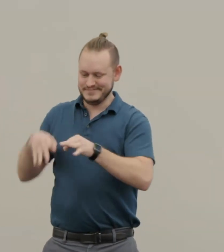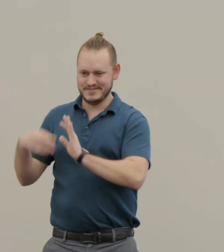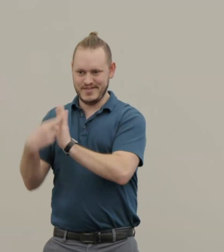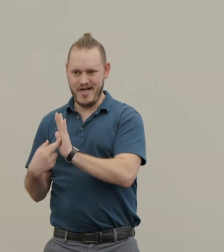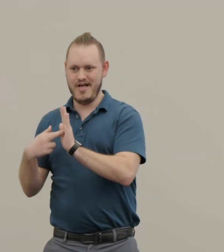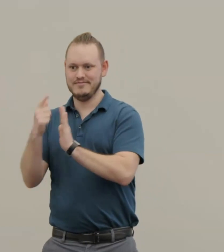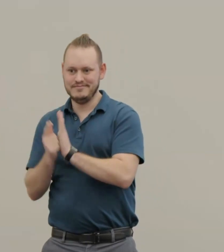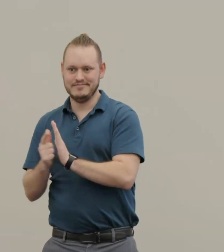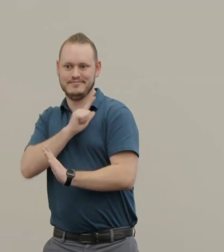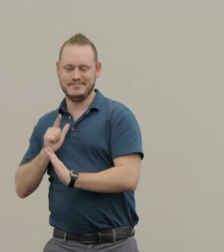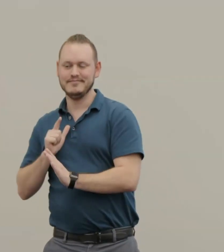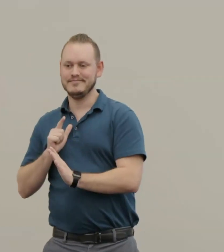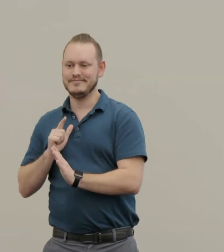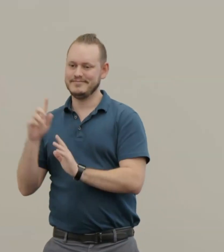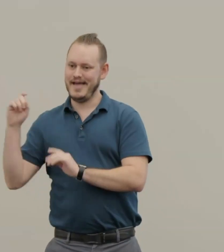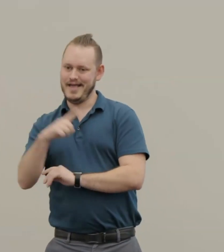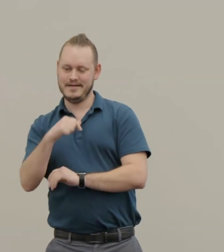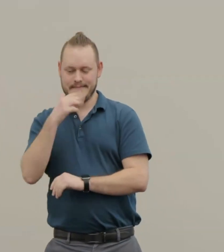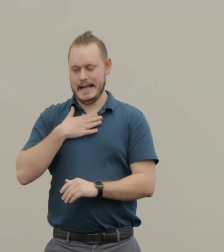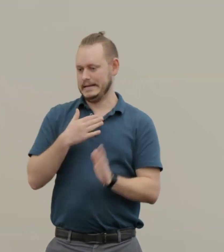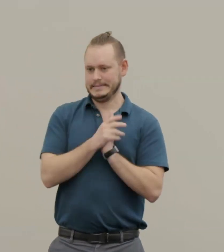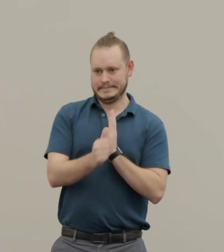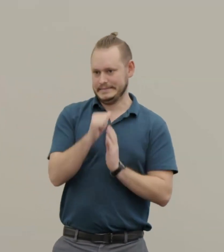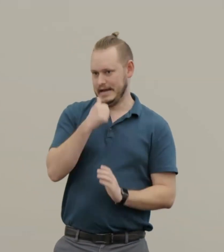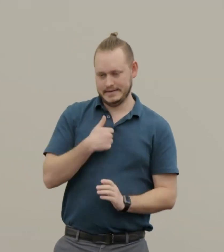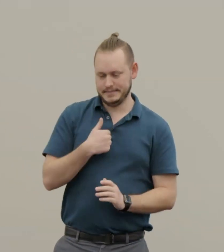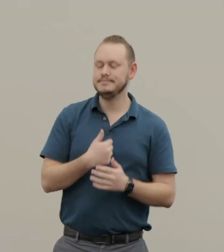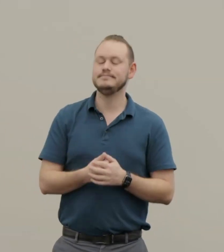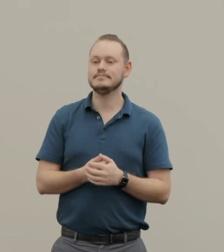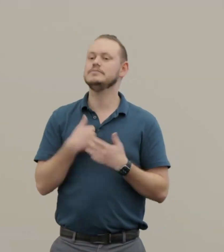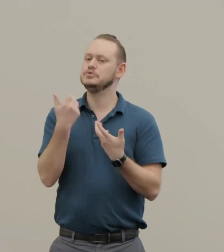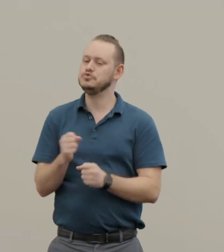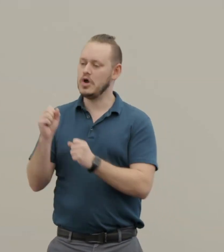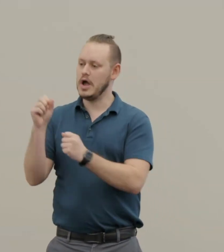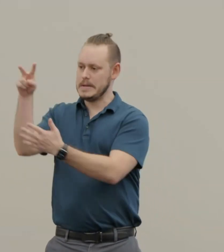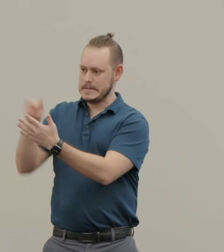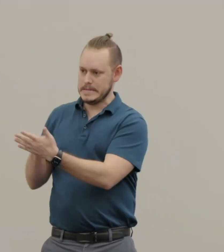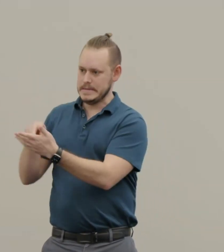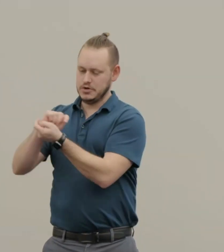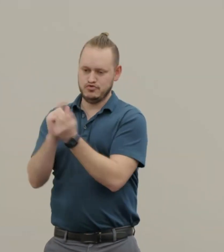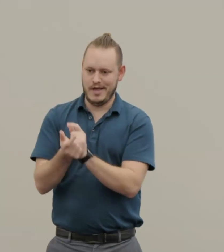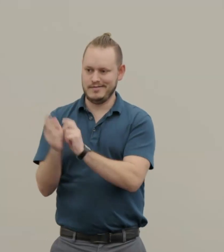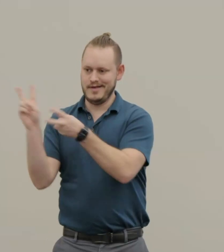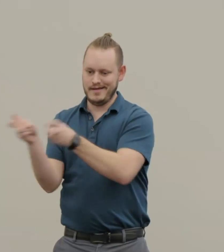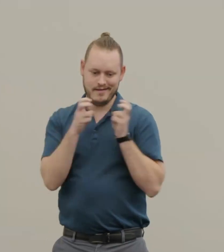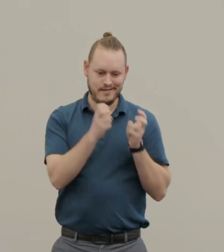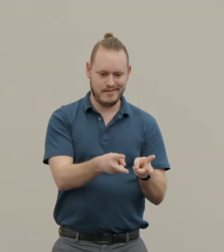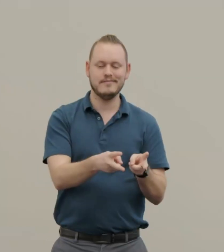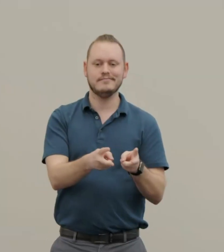regulation. Not going to be my specialty, right? But I'm going to try to translate this